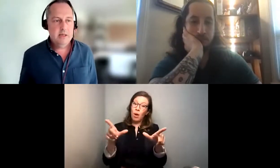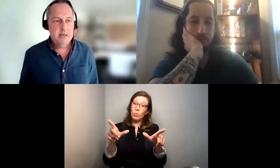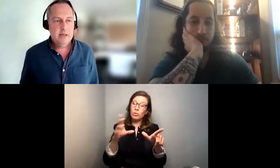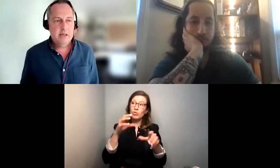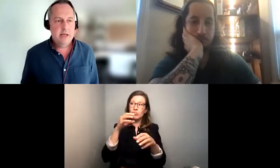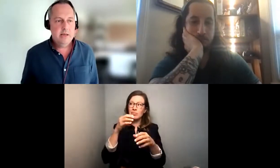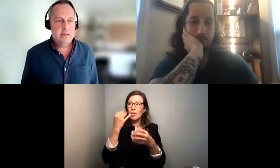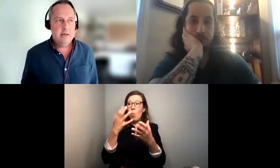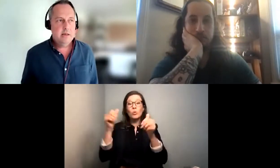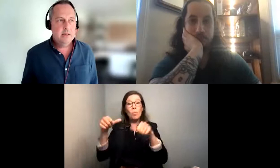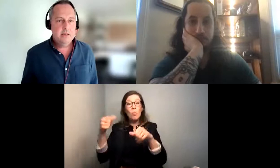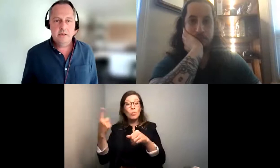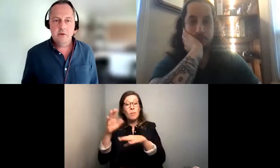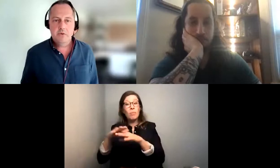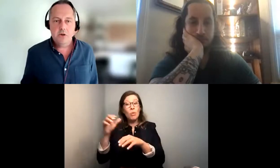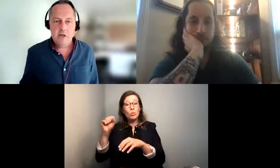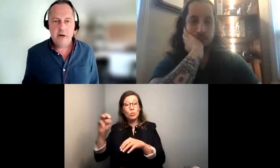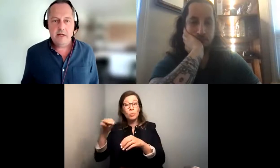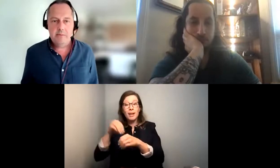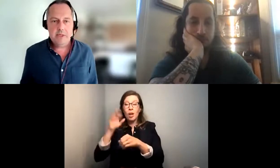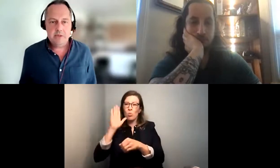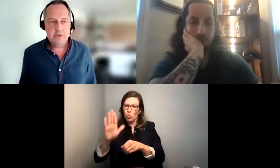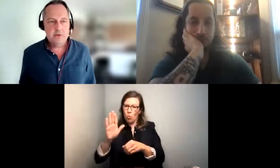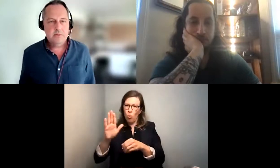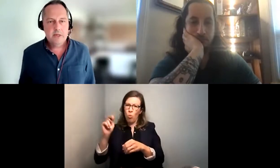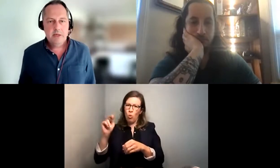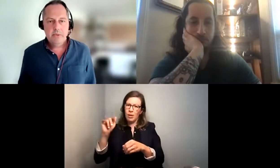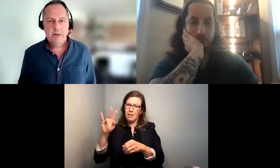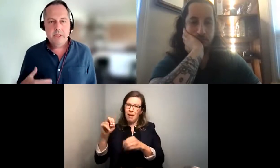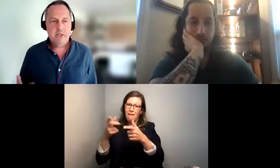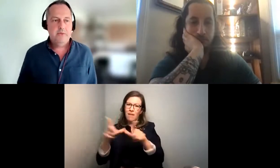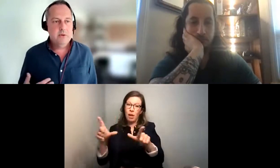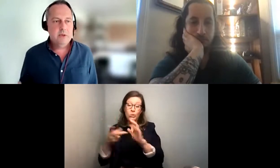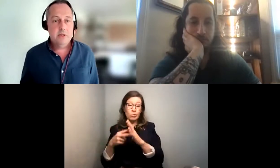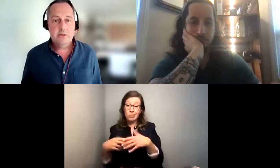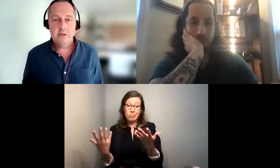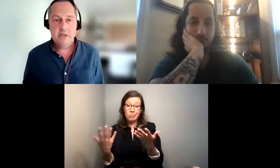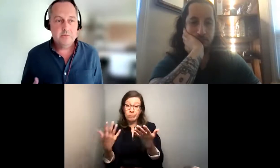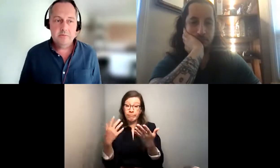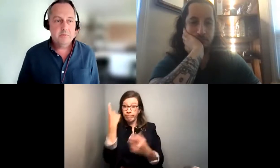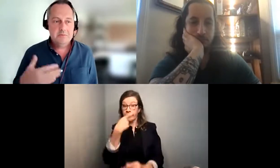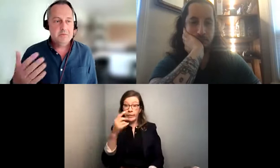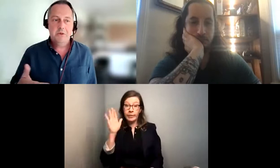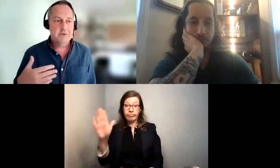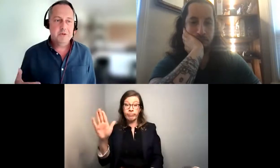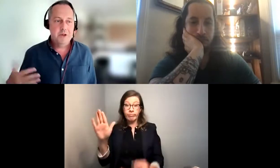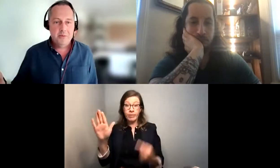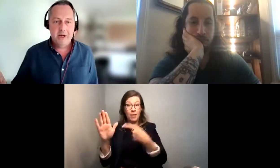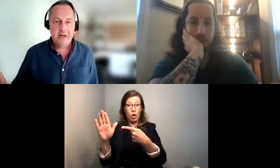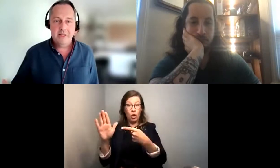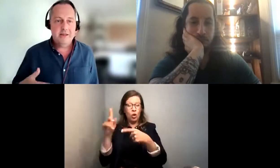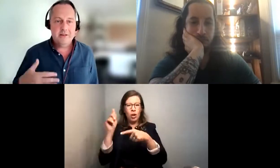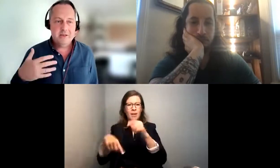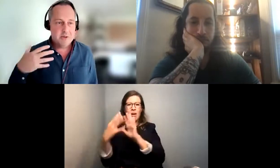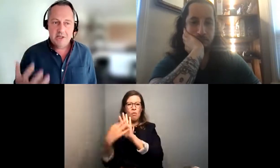media, then, you know, you've got no anonymity at all. But imagine if you could, you know, you can